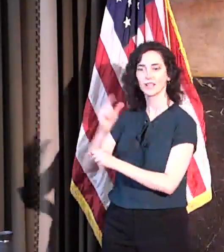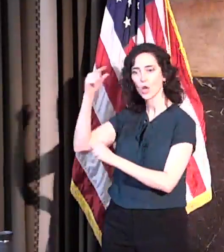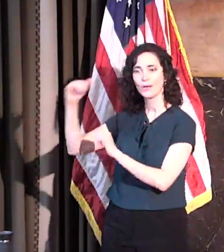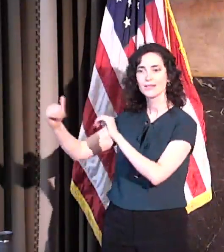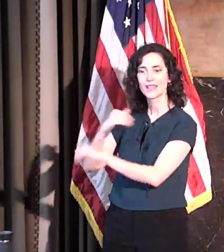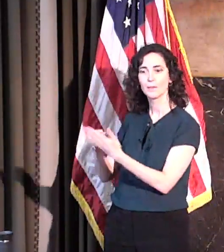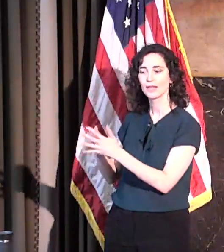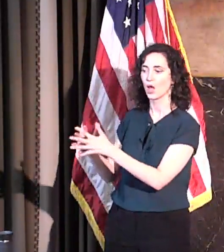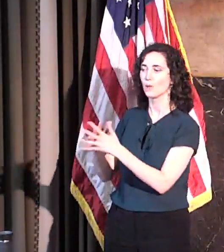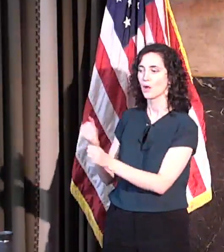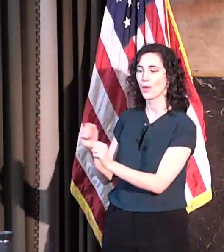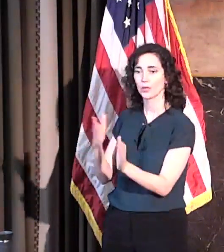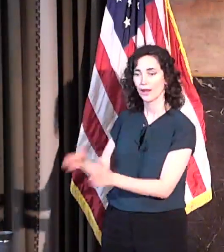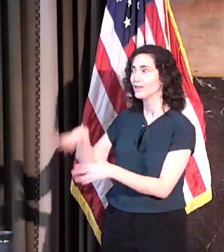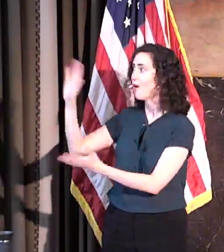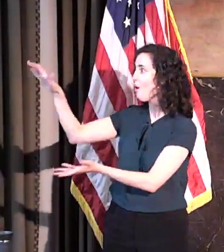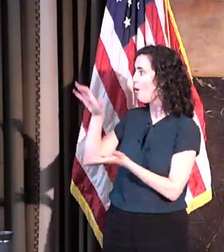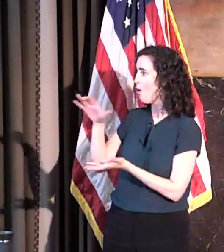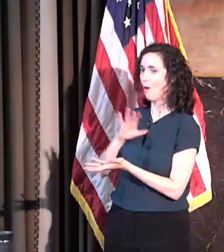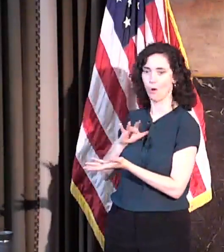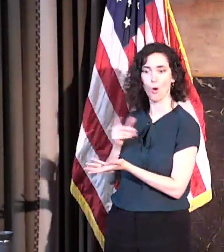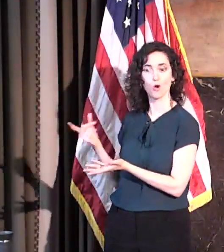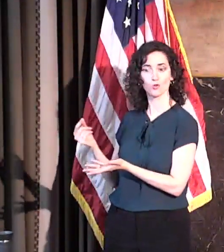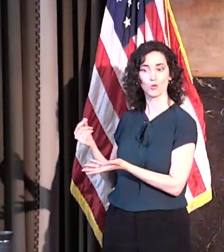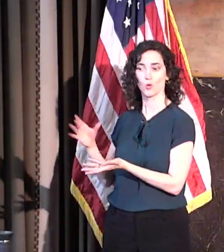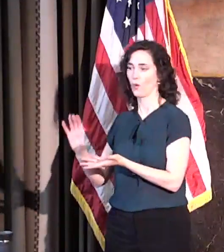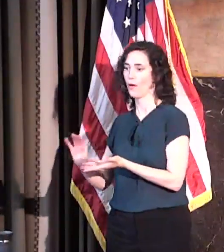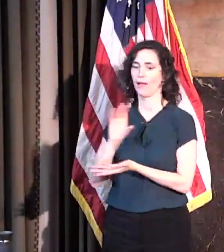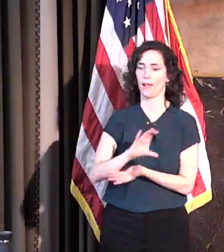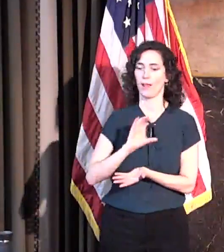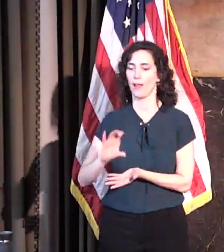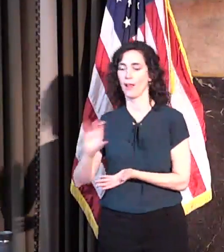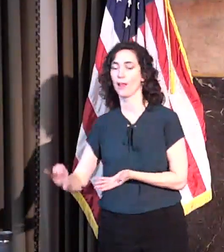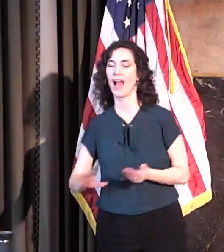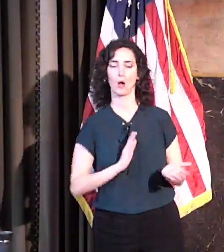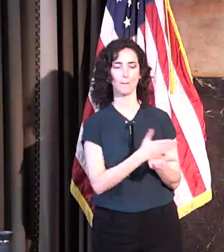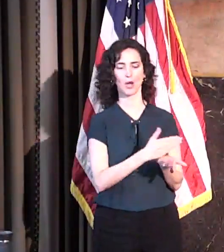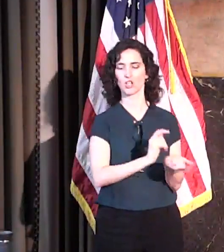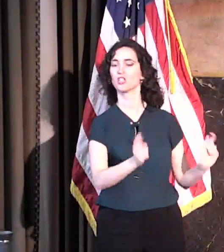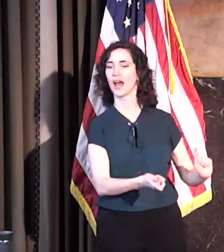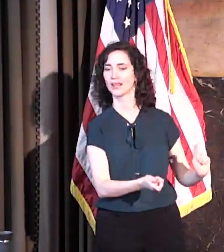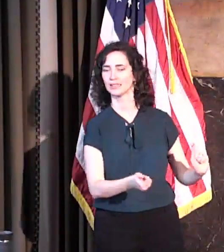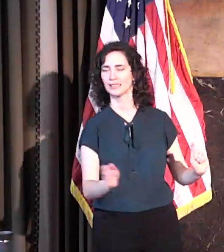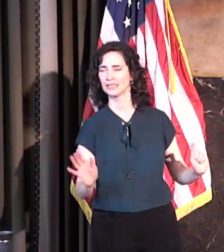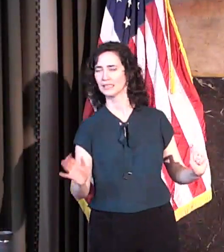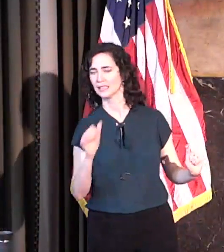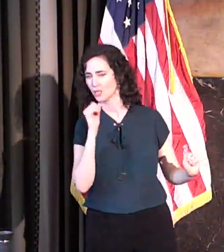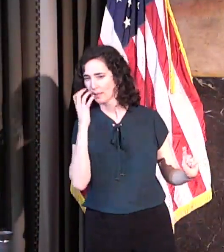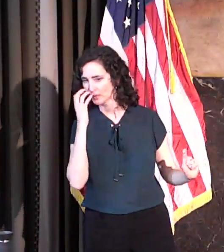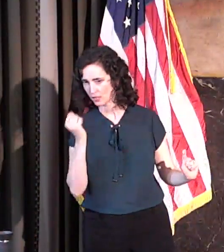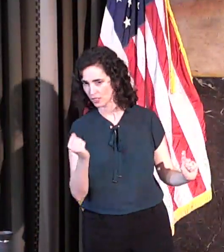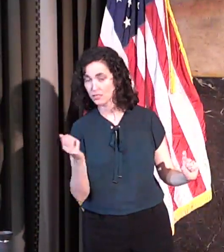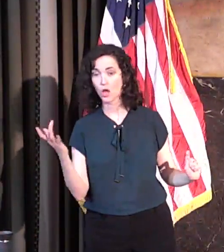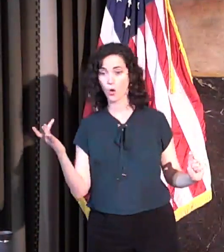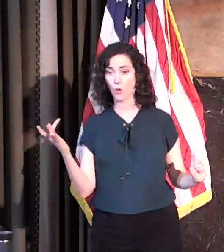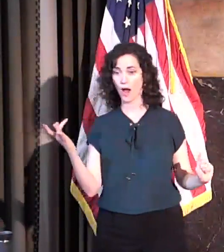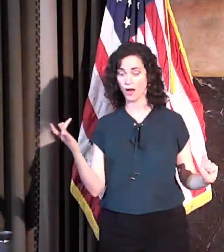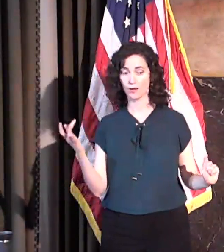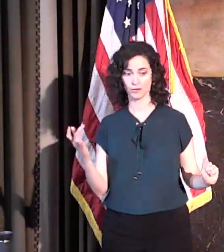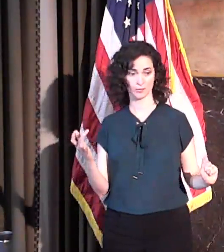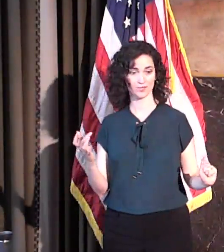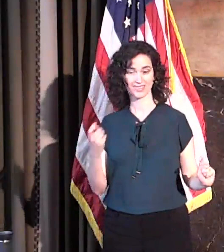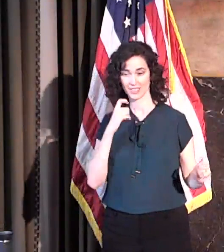things and destabilize our budget. Well, that wouldn't make any sense because, as I mentioned